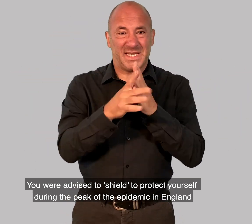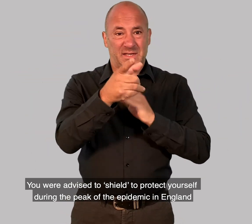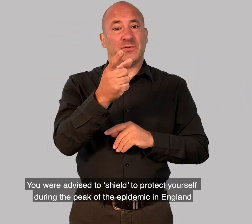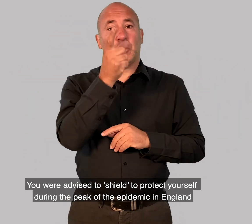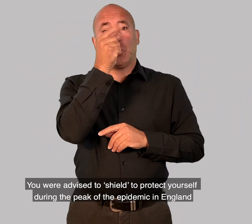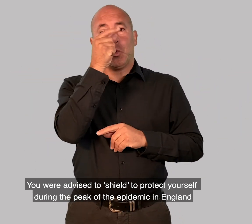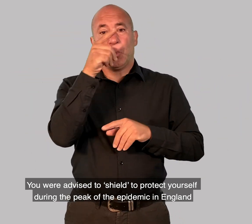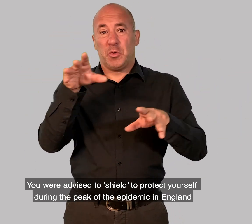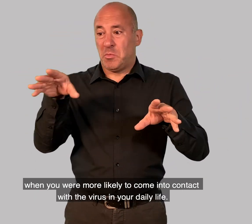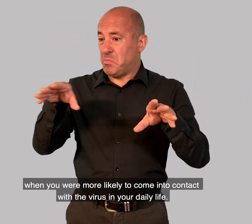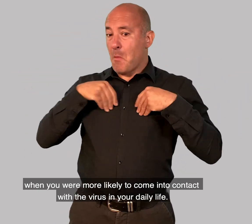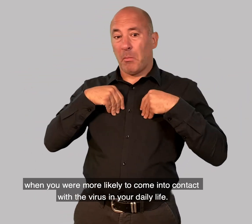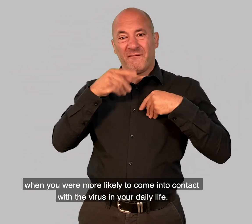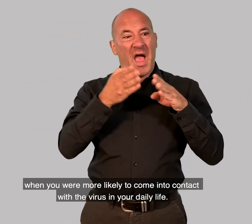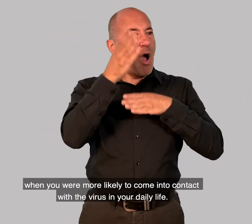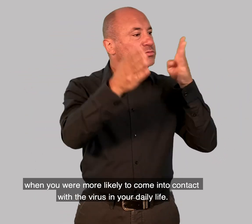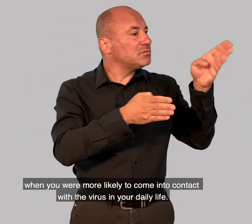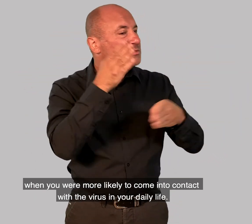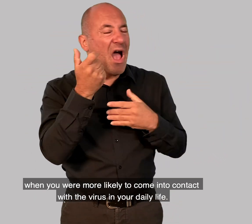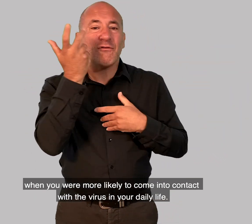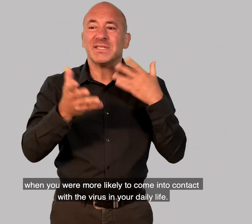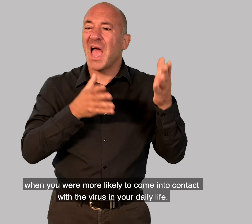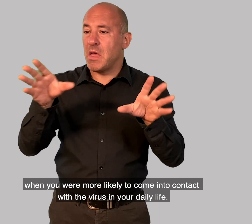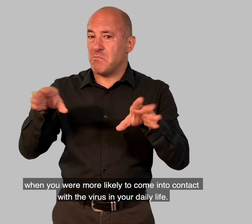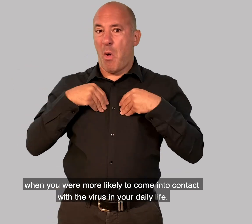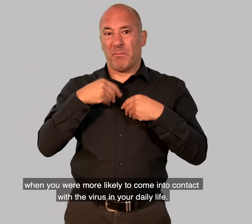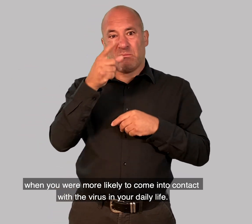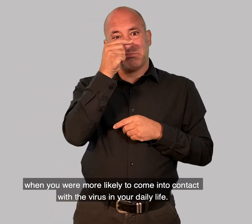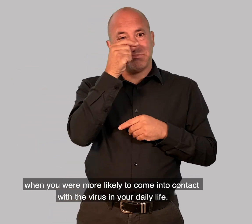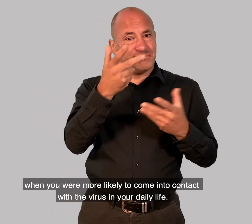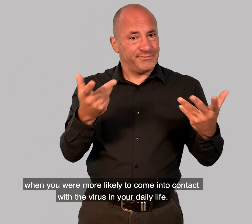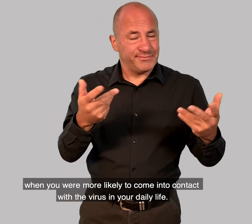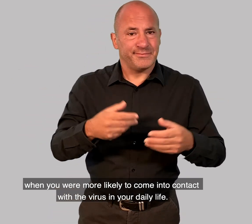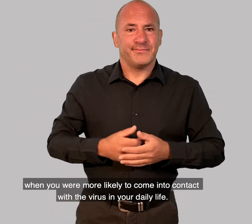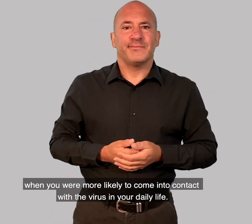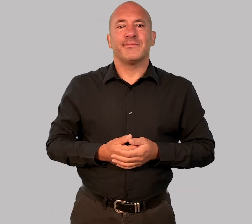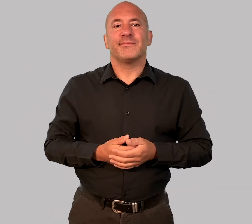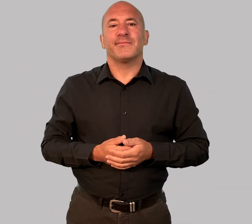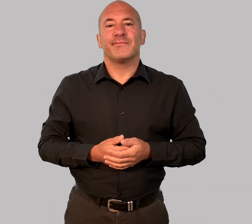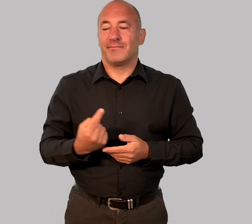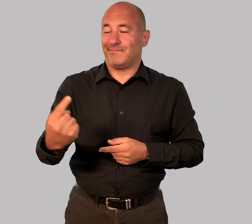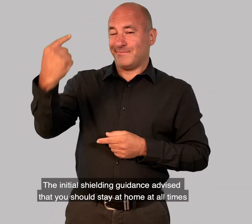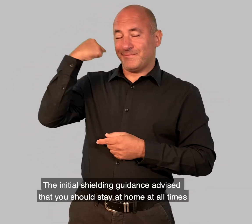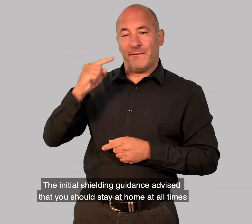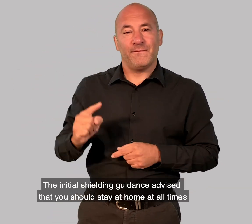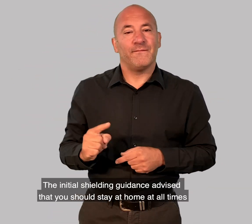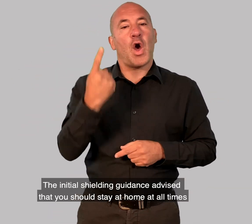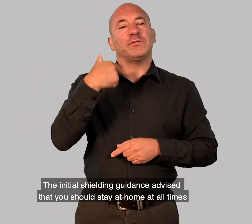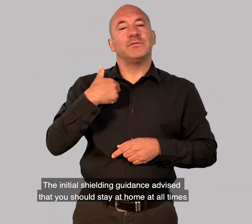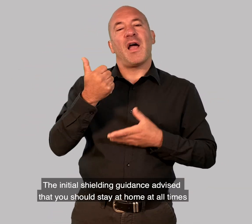when you were more likely to come into contact with the virus in your daily life. The initial shielding